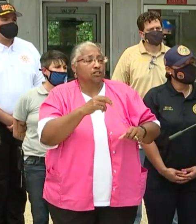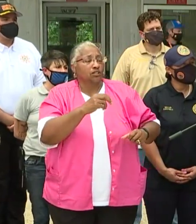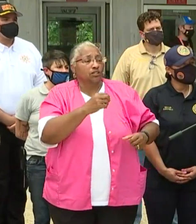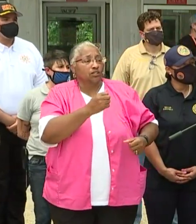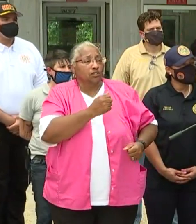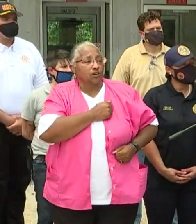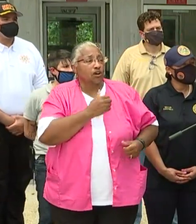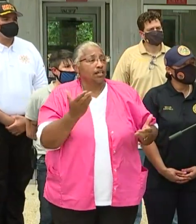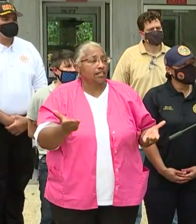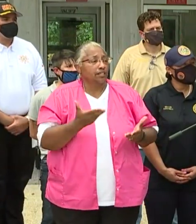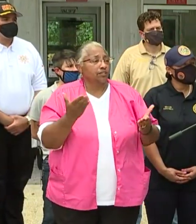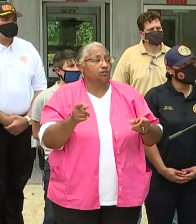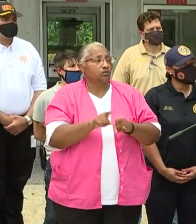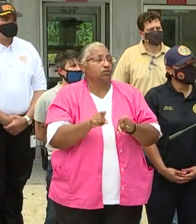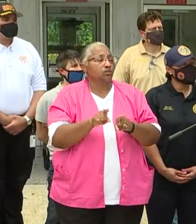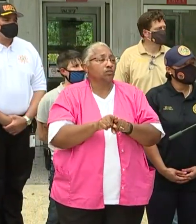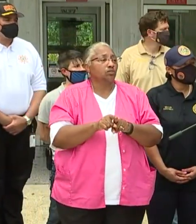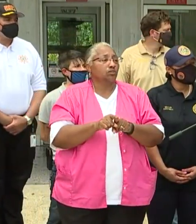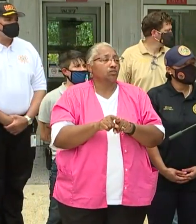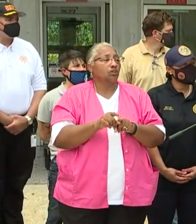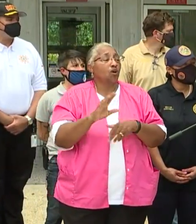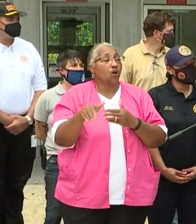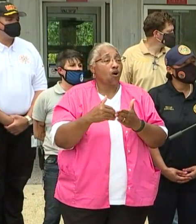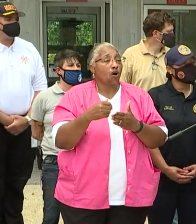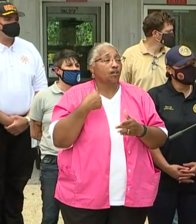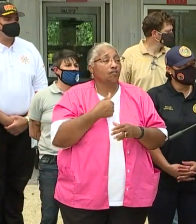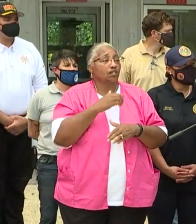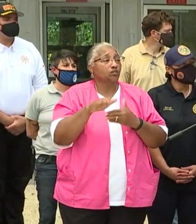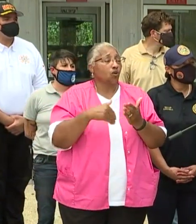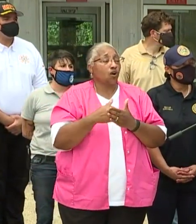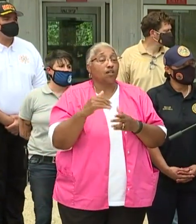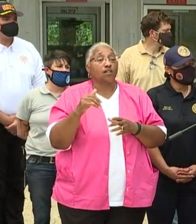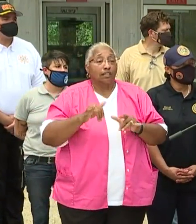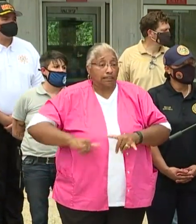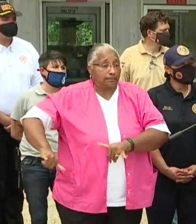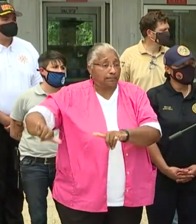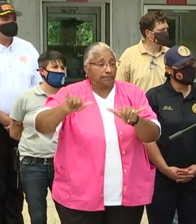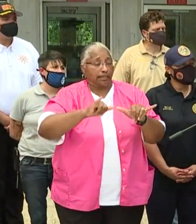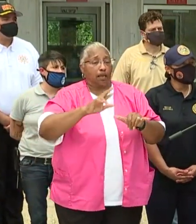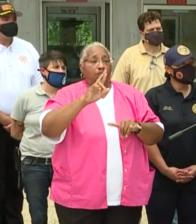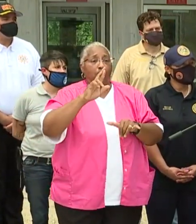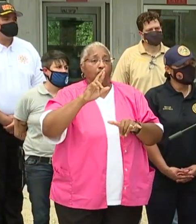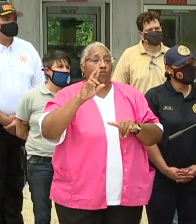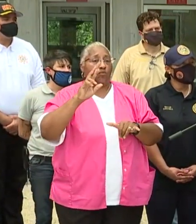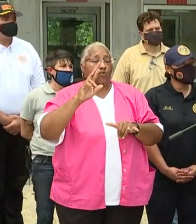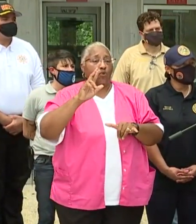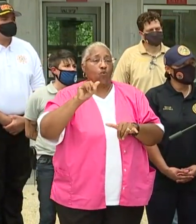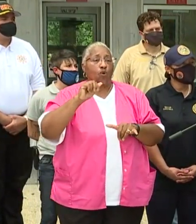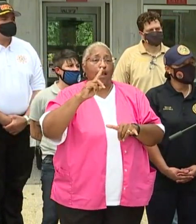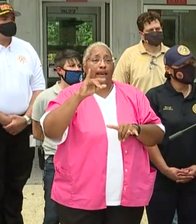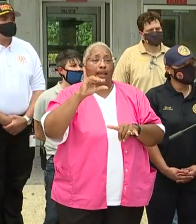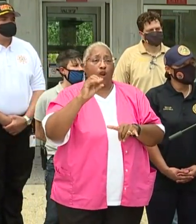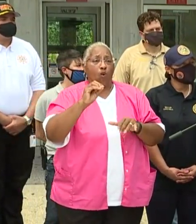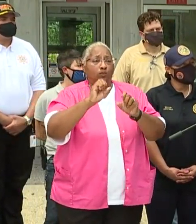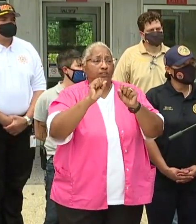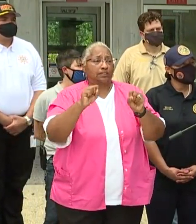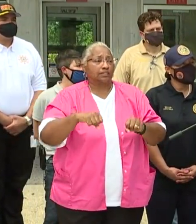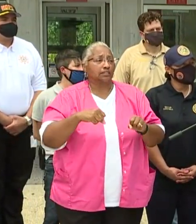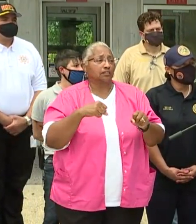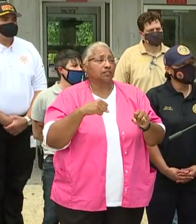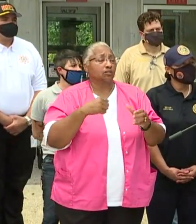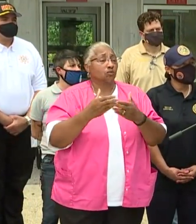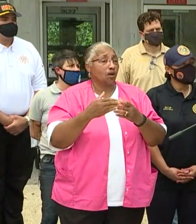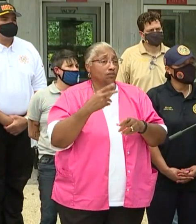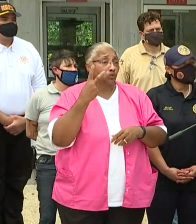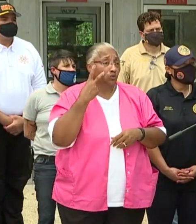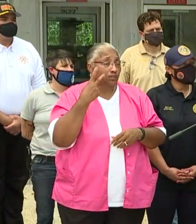ground as well as us. So, and we're all on the same radio system, so whomever, whatever public safety team member you may see, flag them